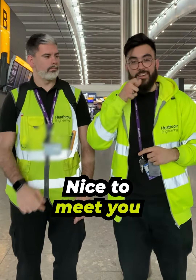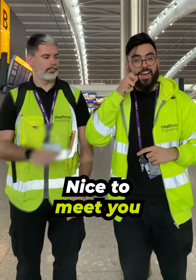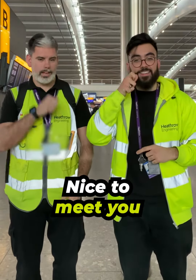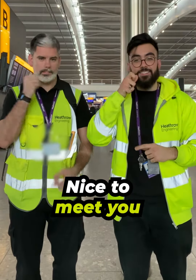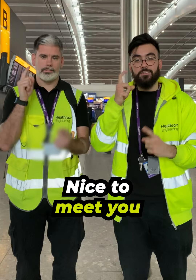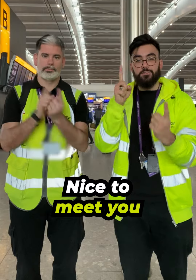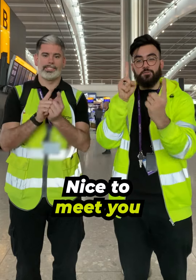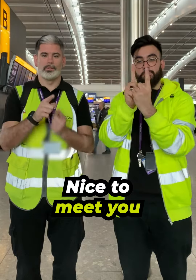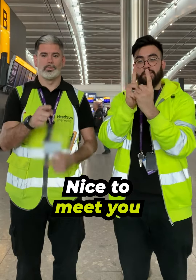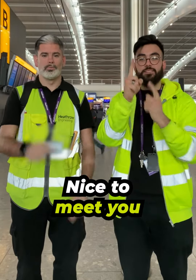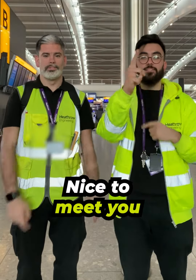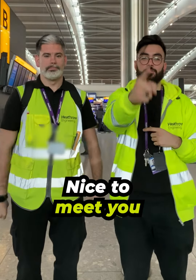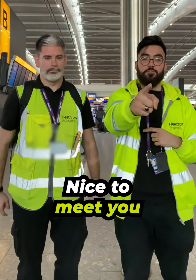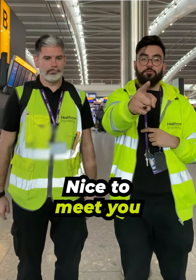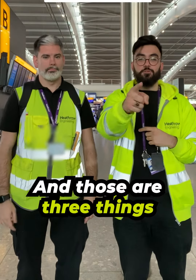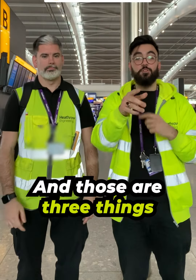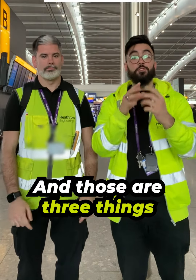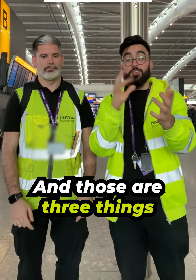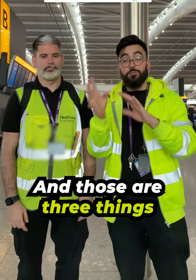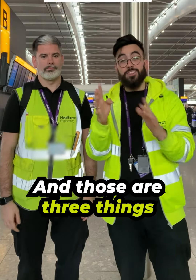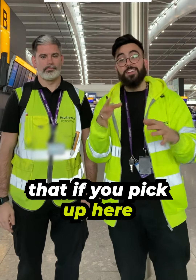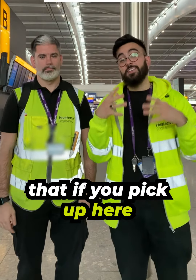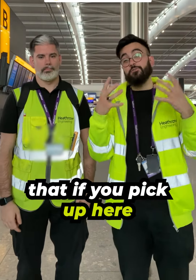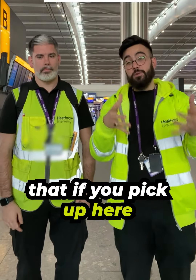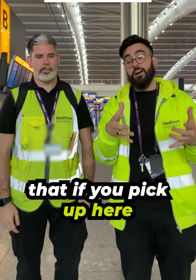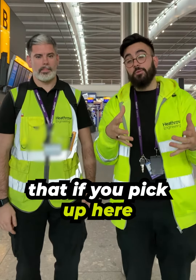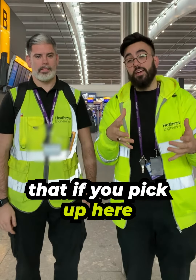nice to meet you. So those are three things that if you pick up here, you